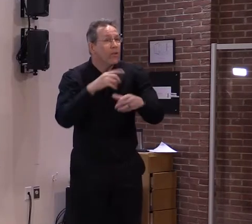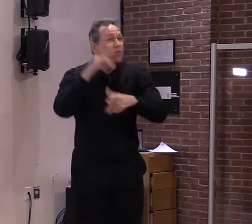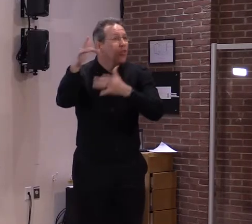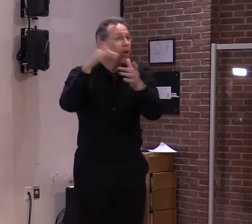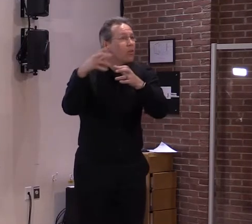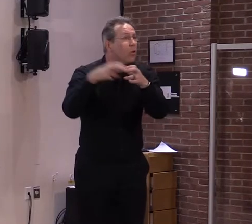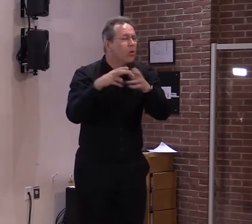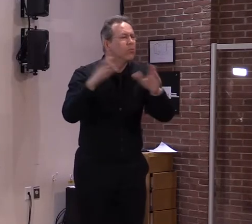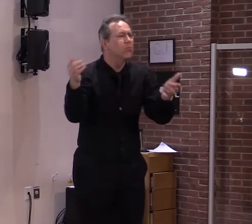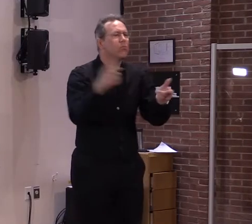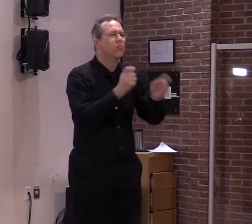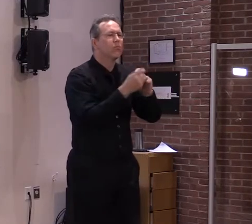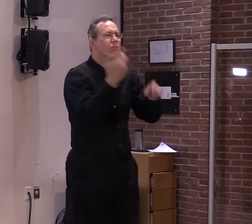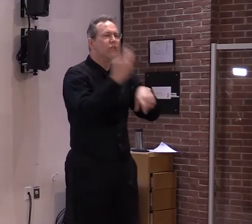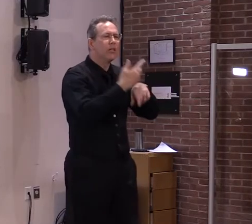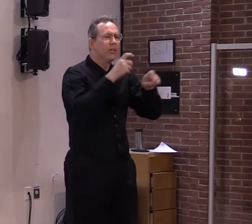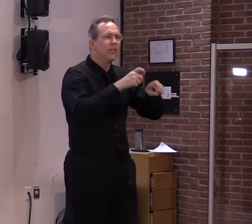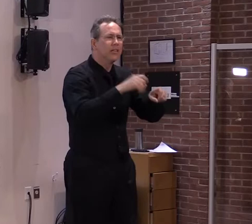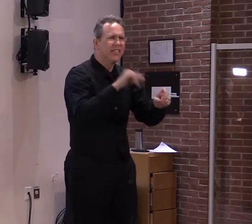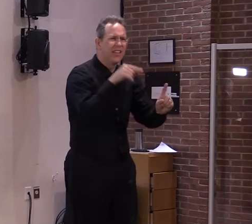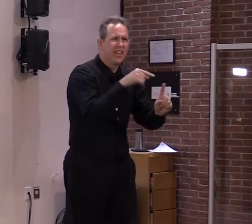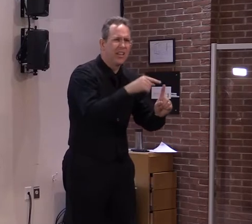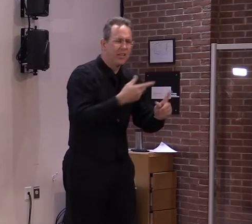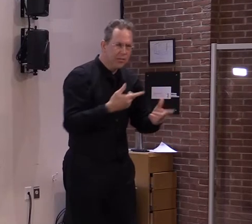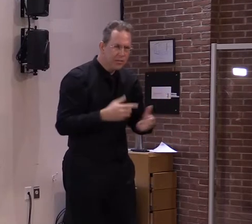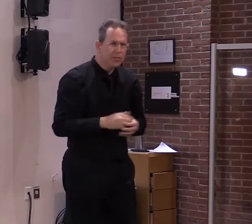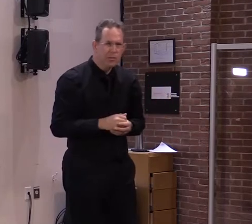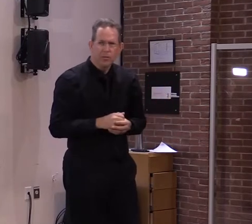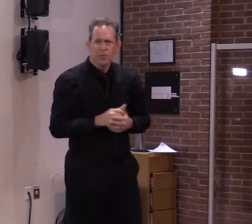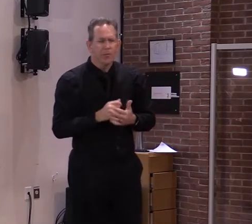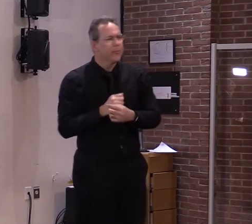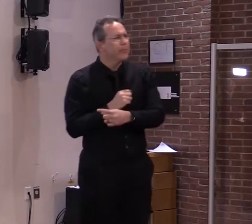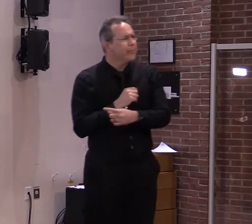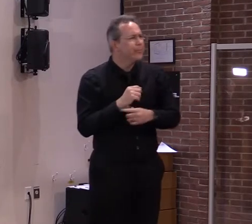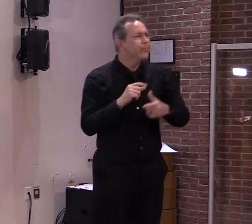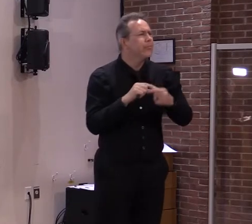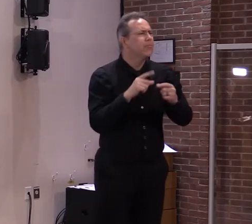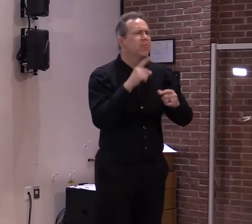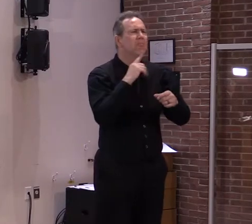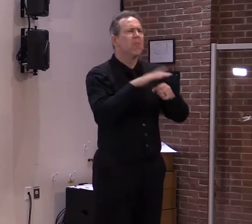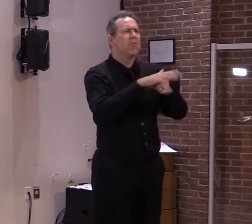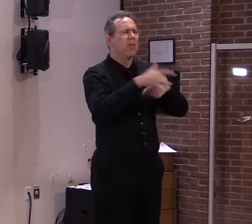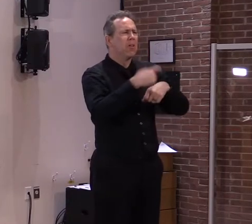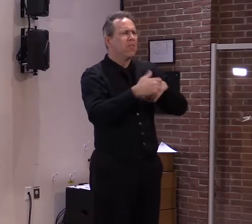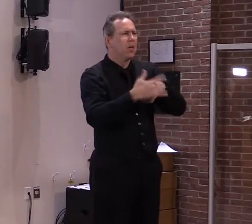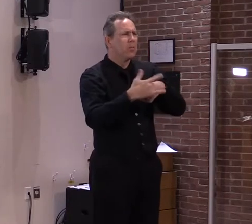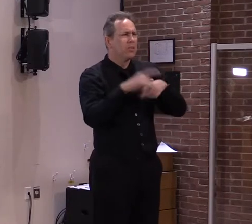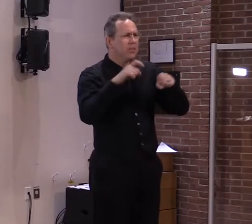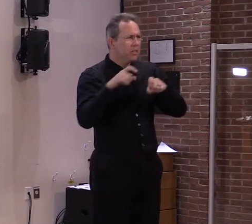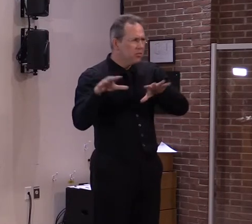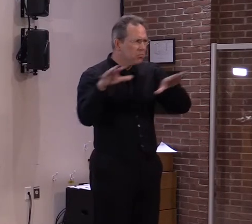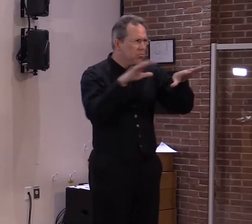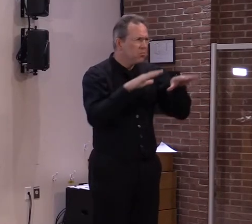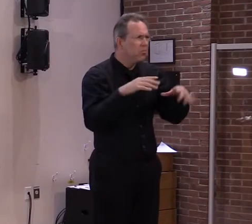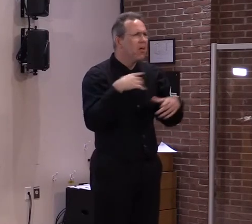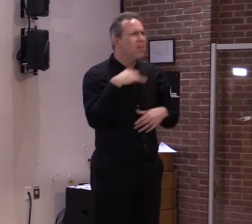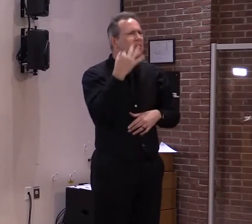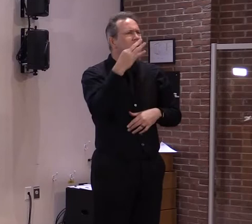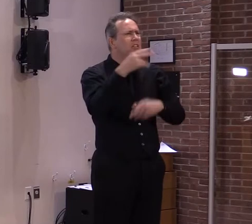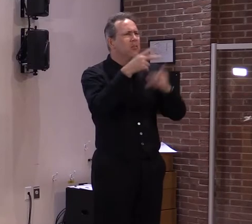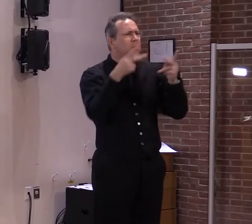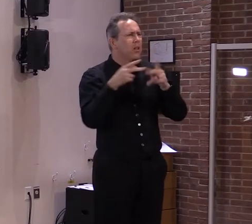19 facilities throughout the state, and usually a little bit more on terms of